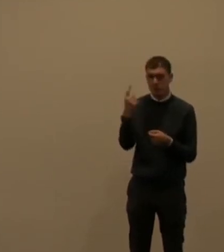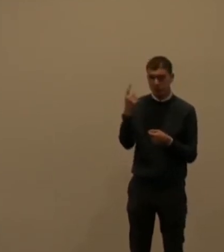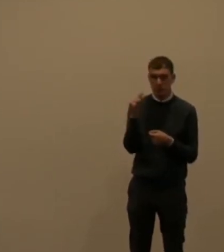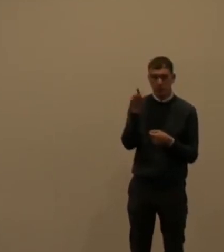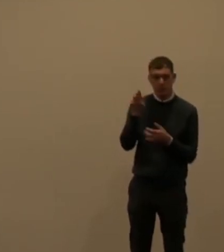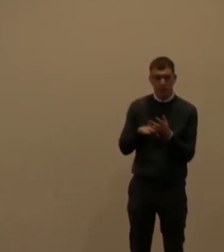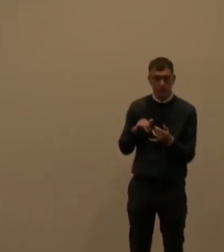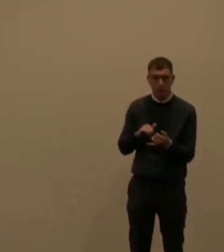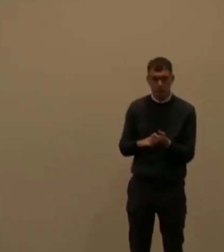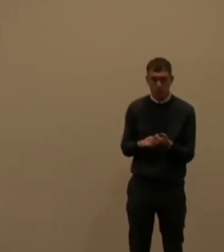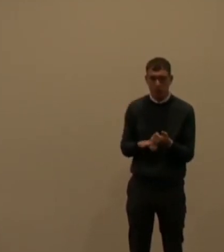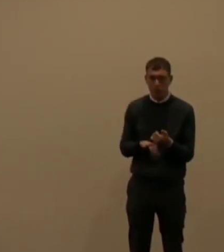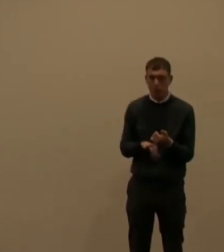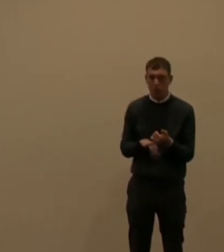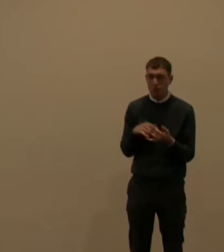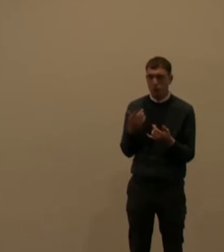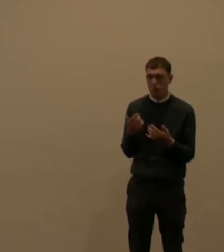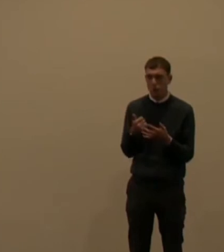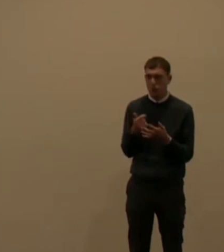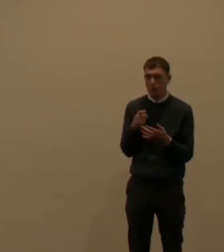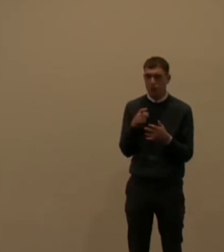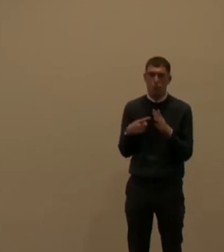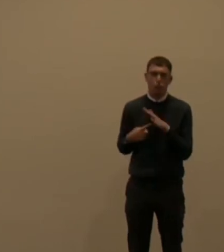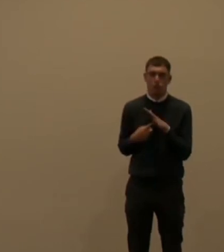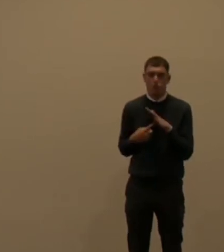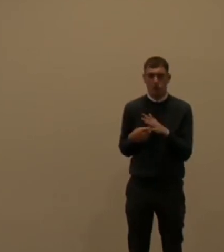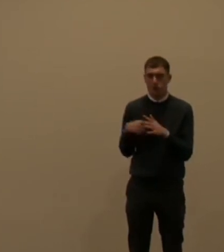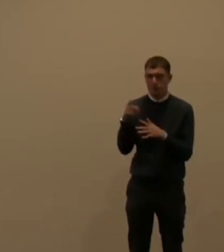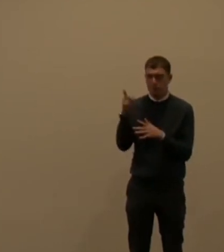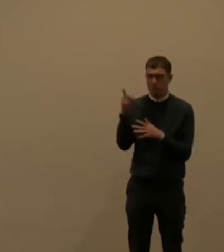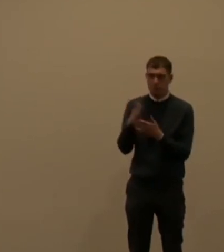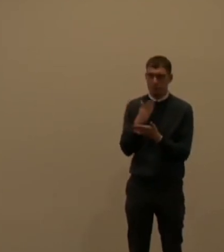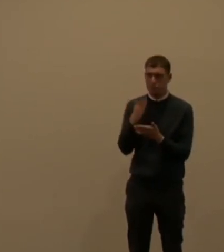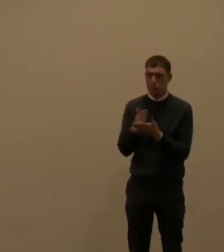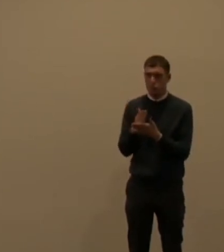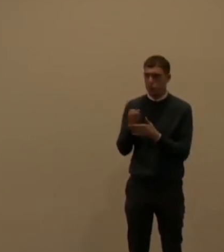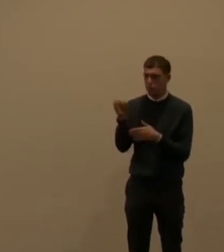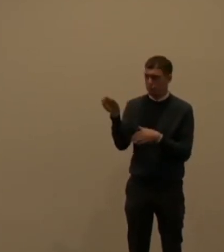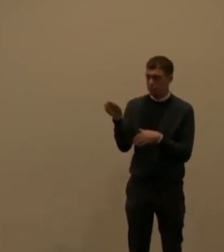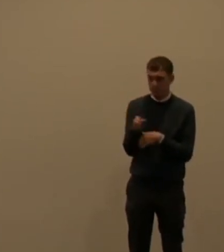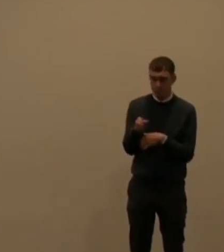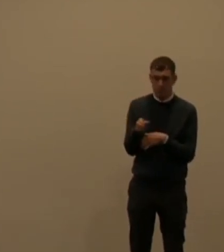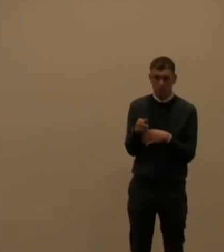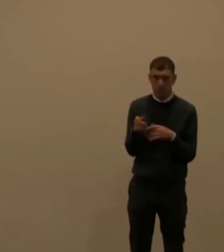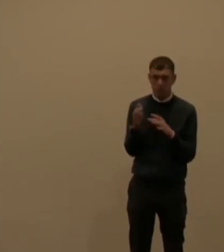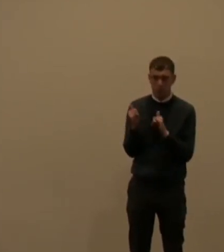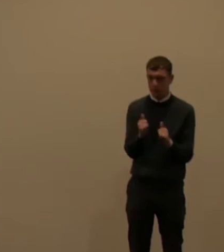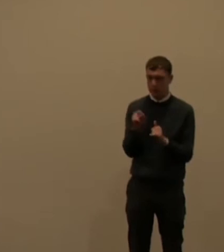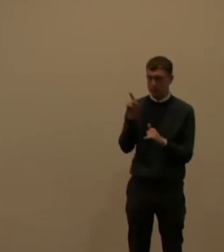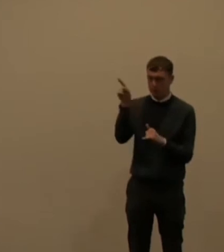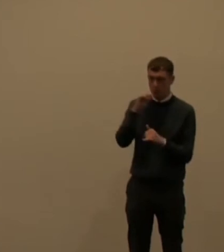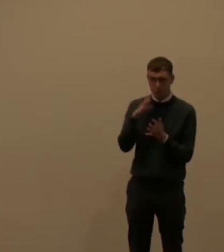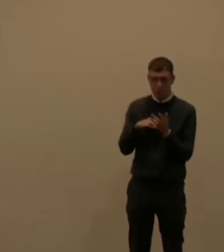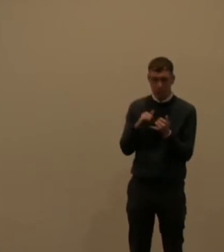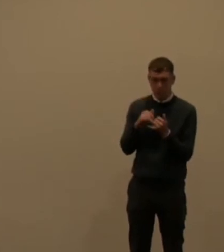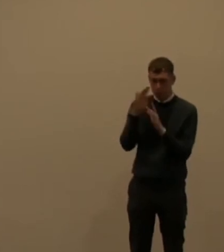is always not the case. That is not a priority for them to make sure that they keep themselves aligned. So that